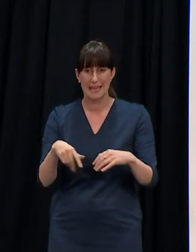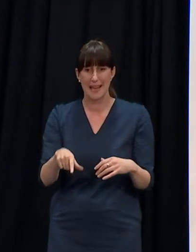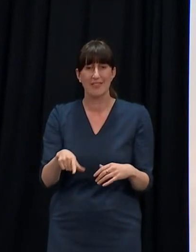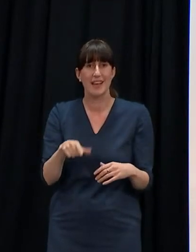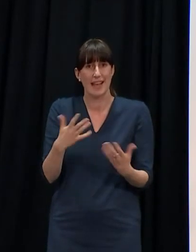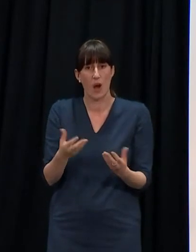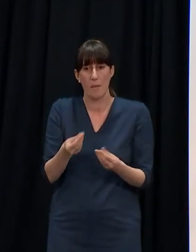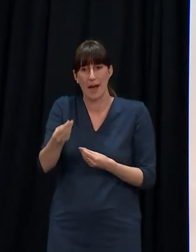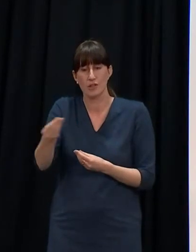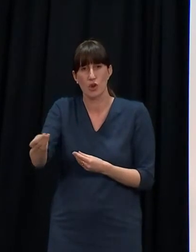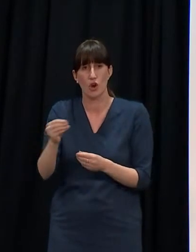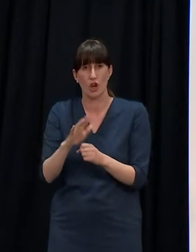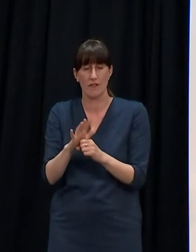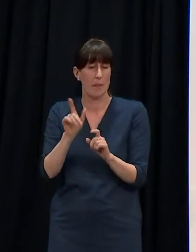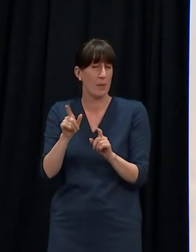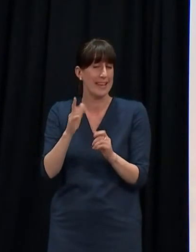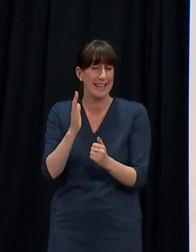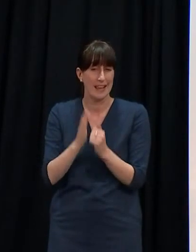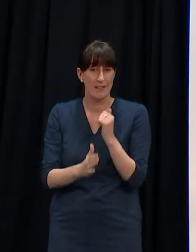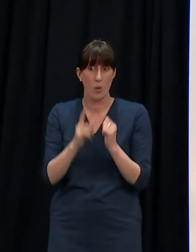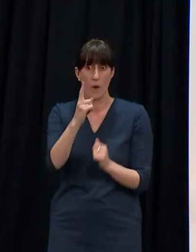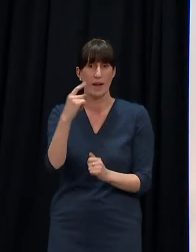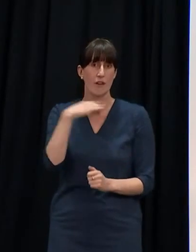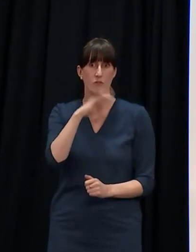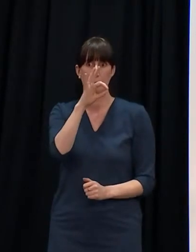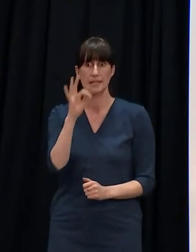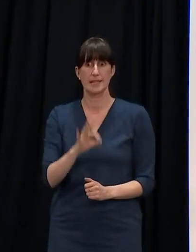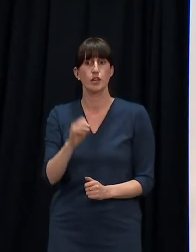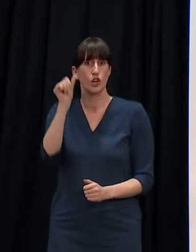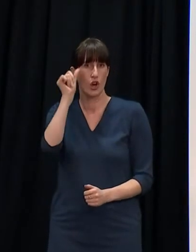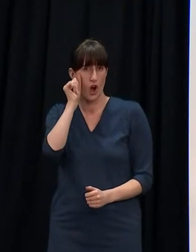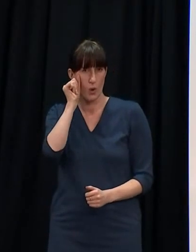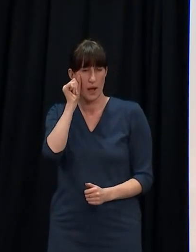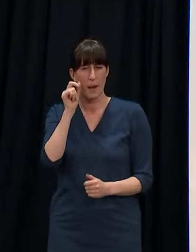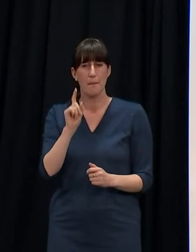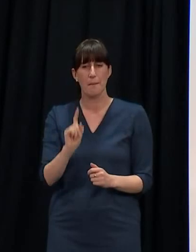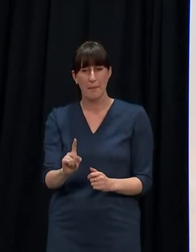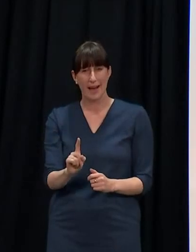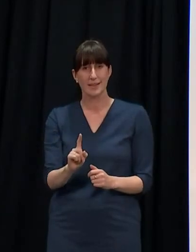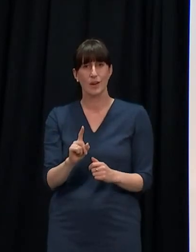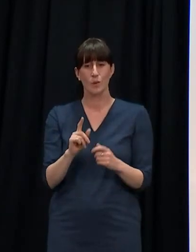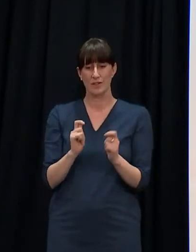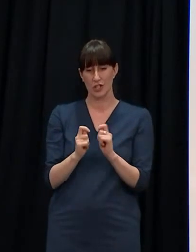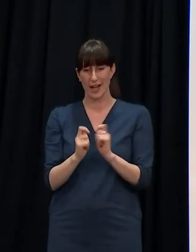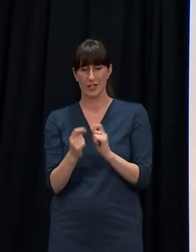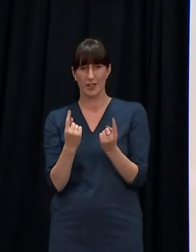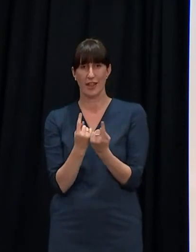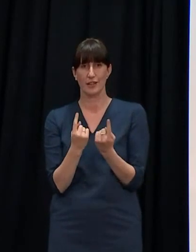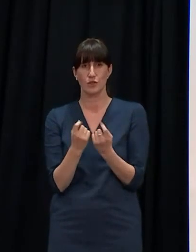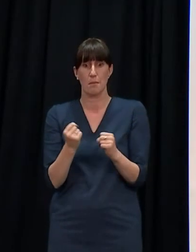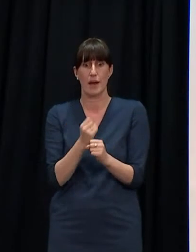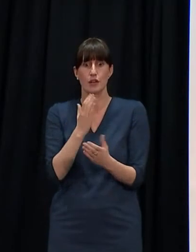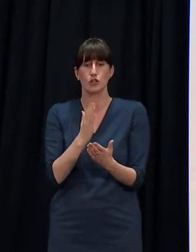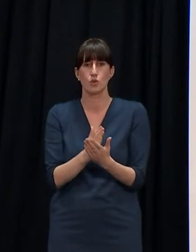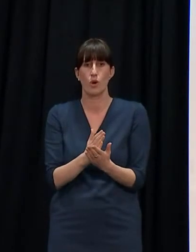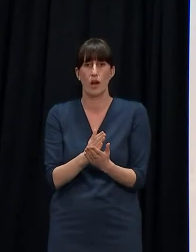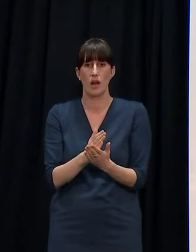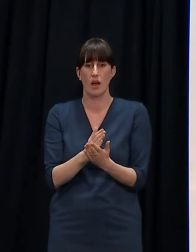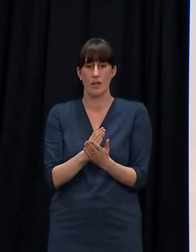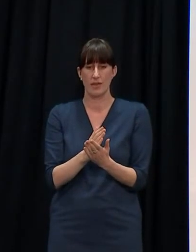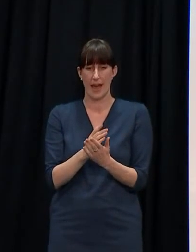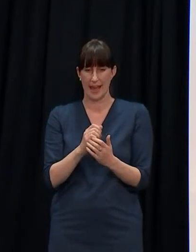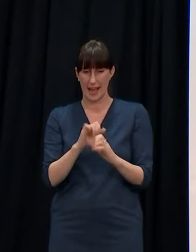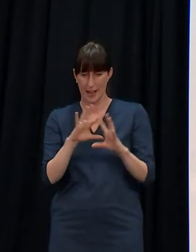able to put in place additional risk mitigations to provide reassurance that the facilities are as secure and